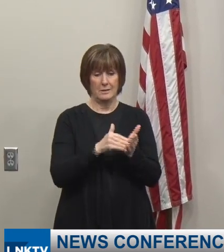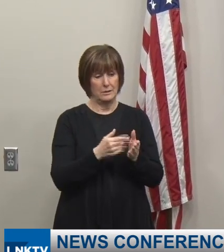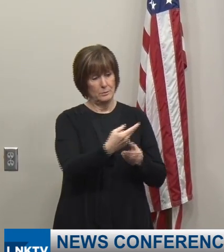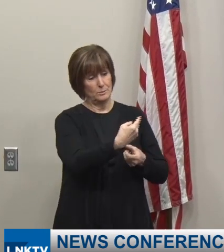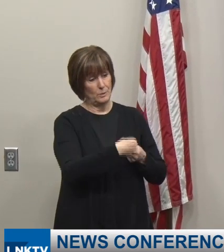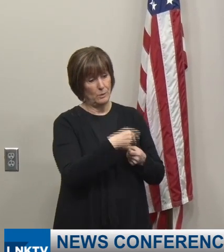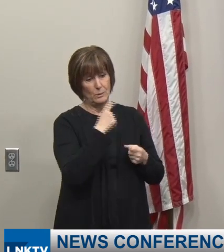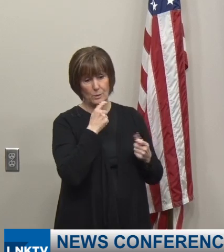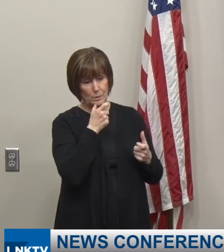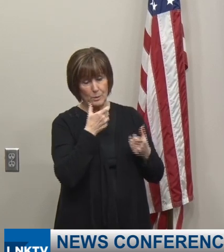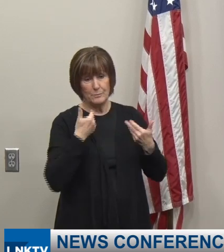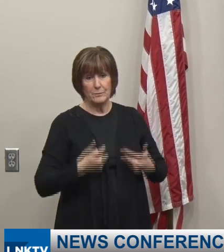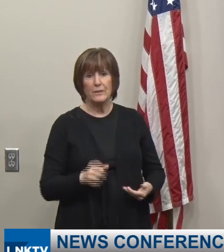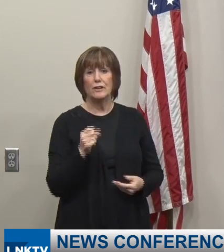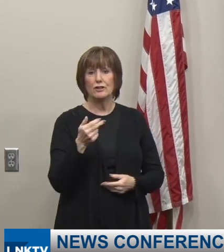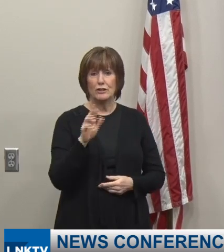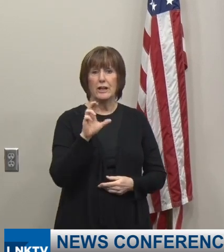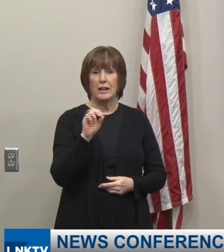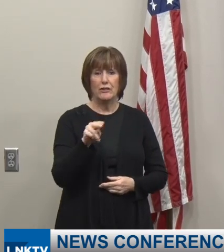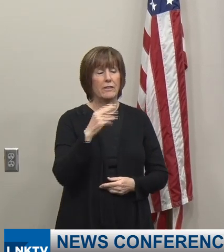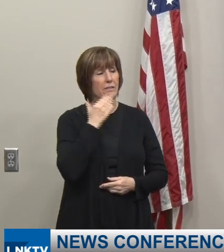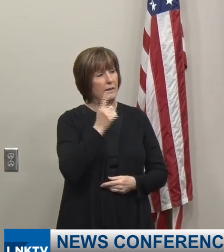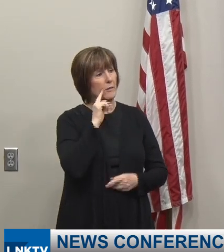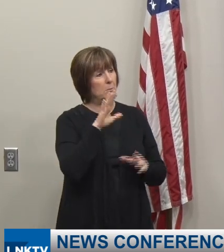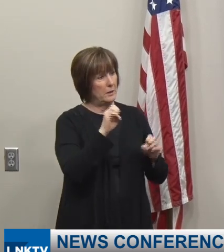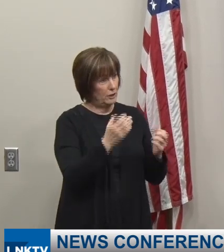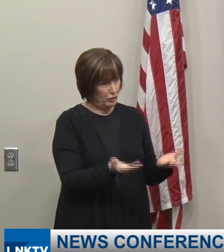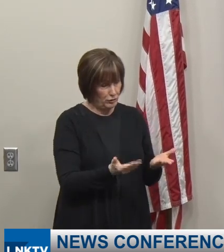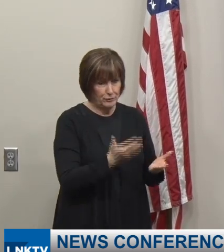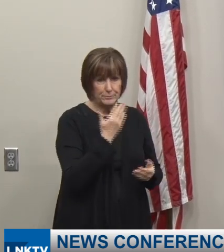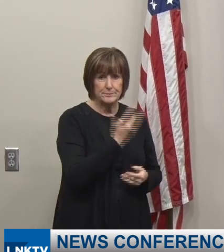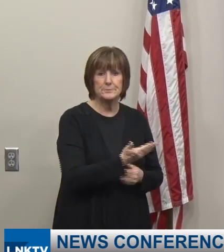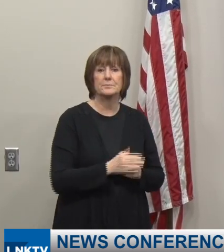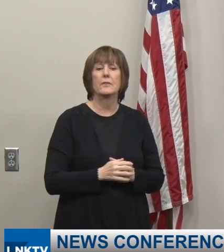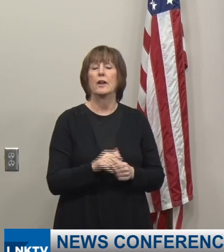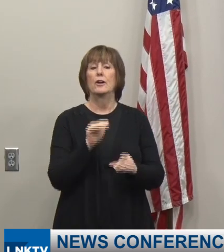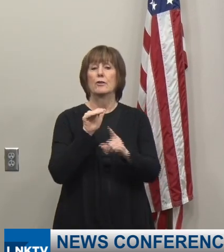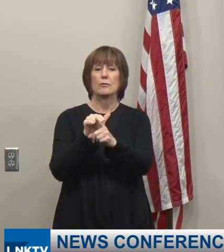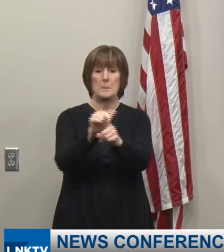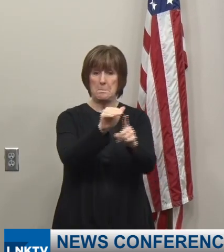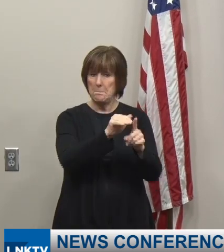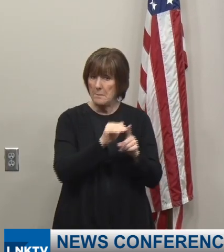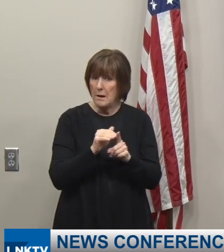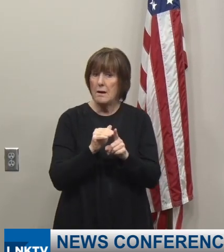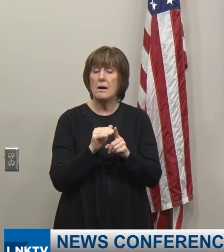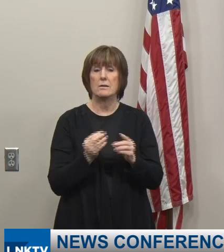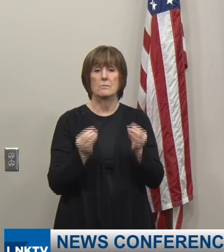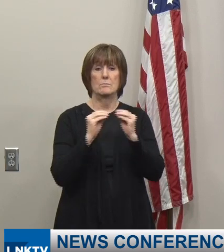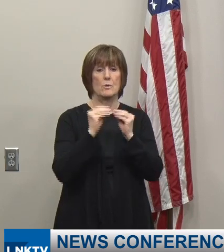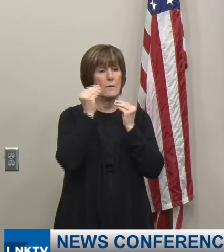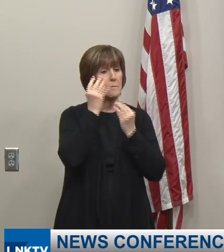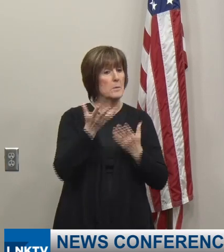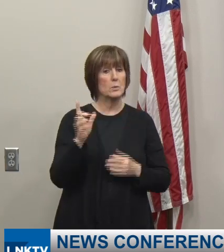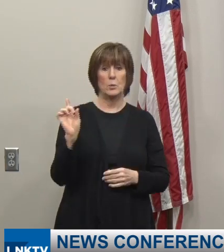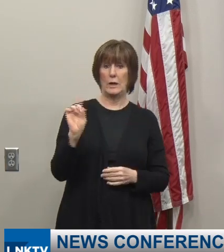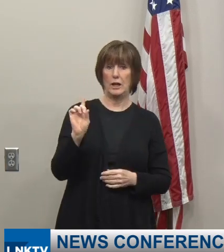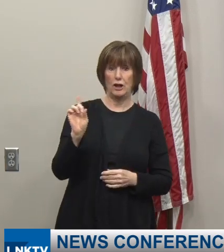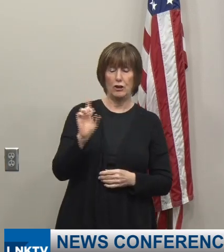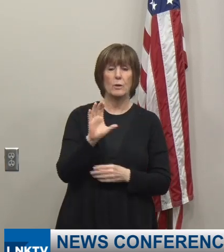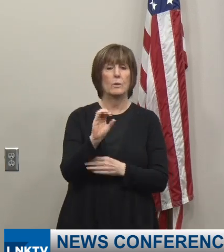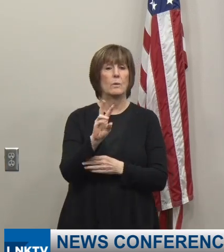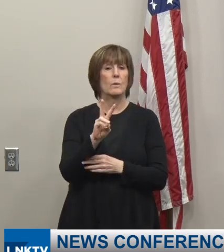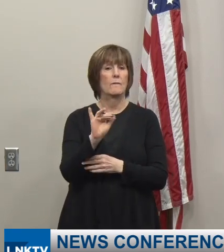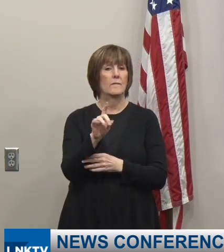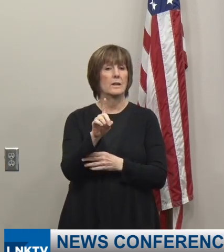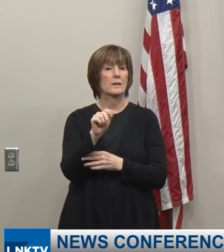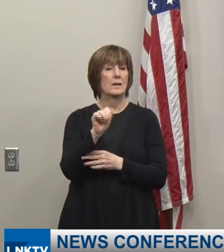Sharon Sinkler. Thank you so much, Sharon, for being here. We want to remind everyone that more information is available at our website,